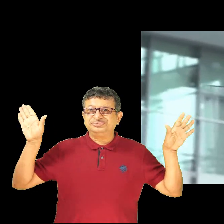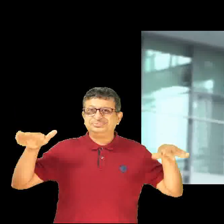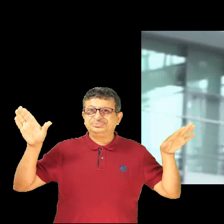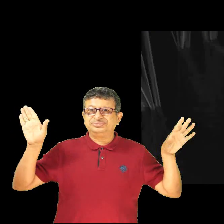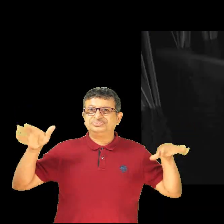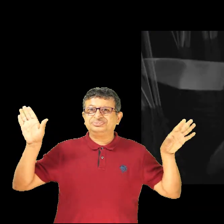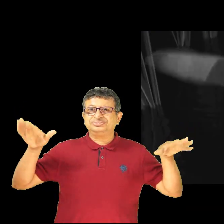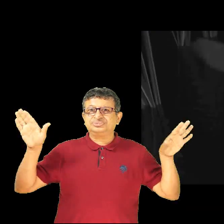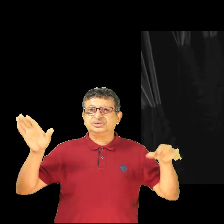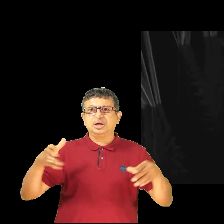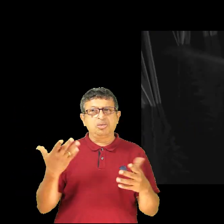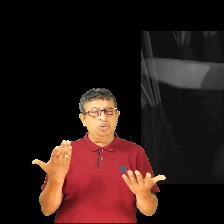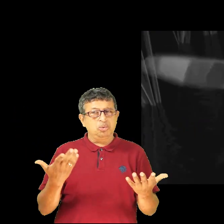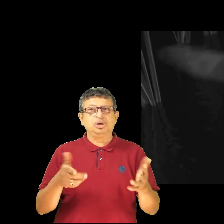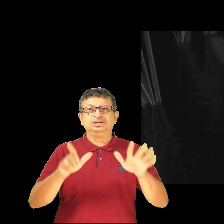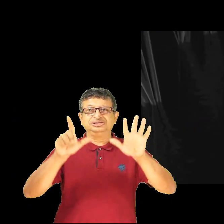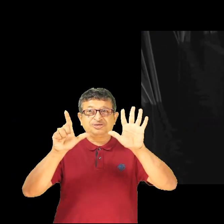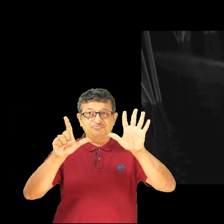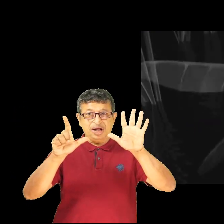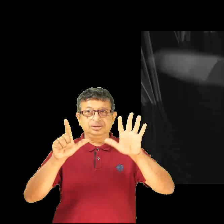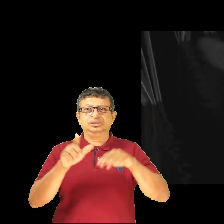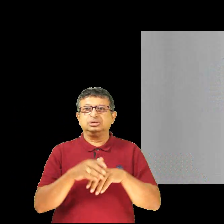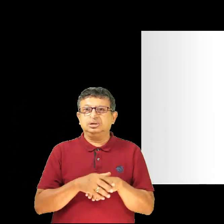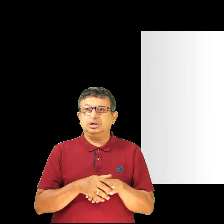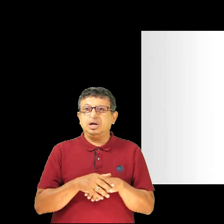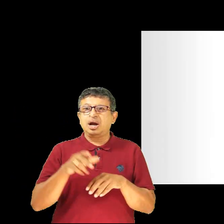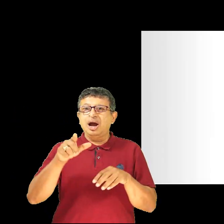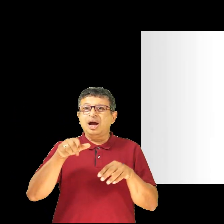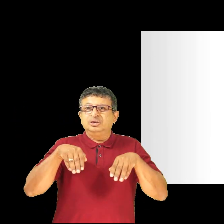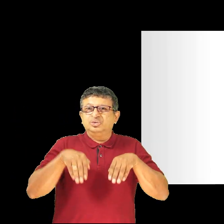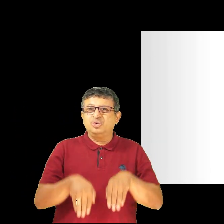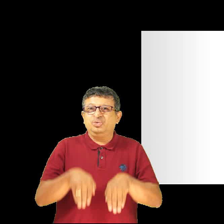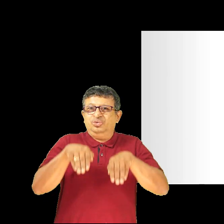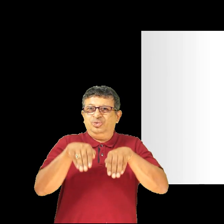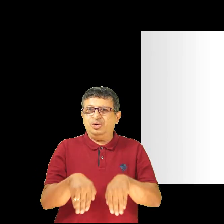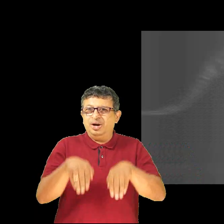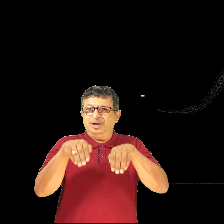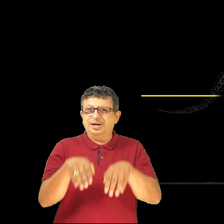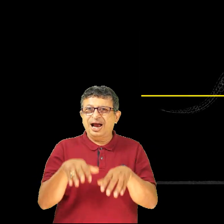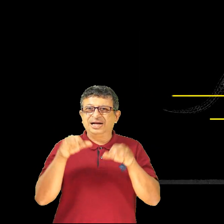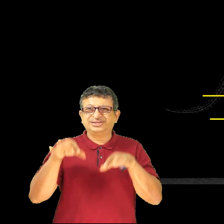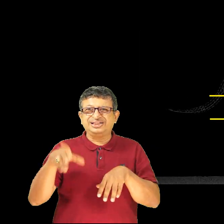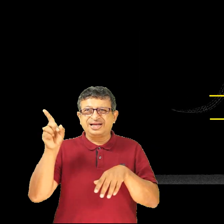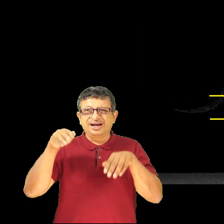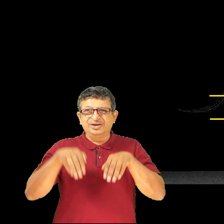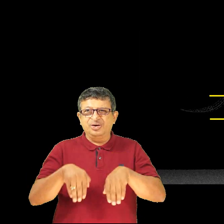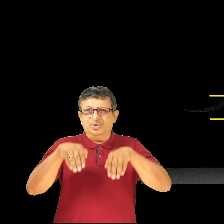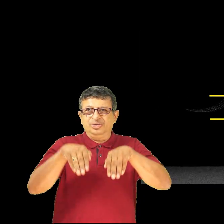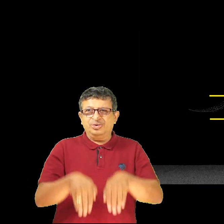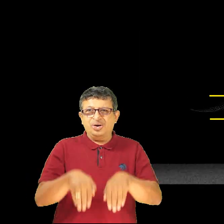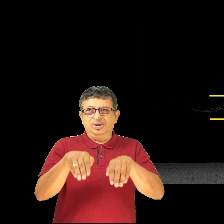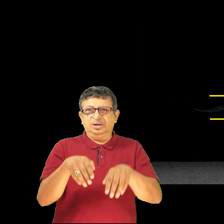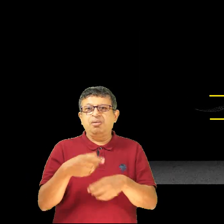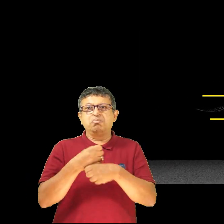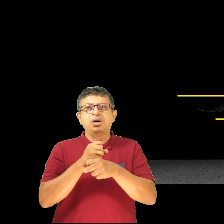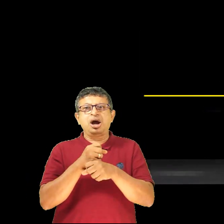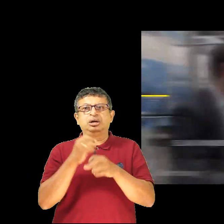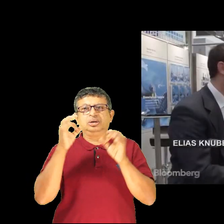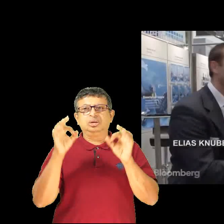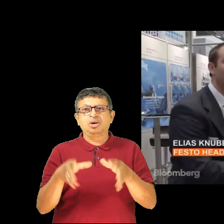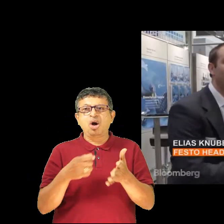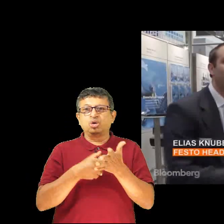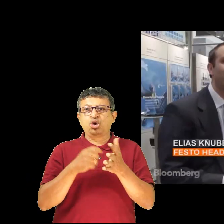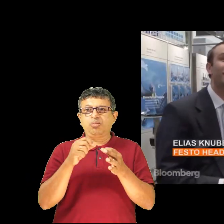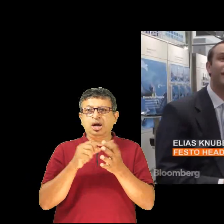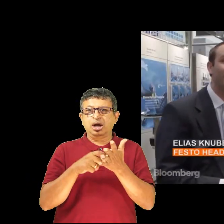which makes it a very beautiful and elegant robot. Number 7. The Bionic Kangaroo. See